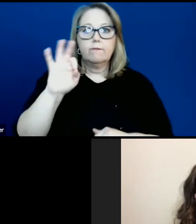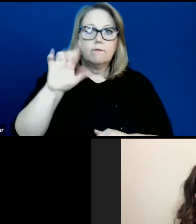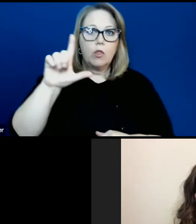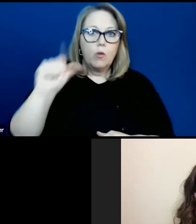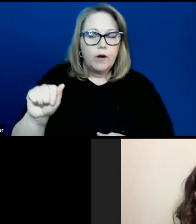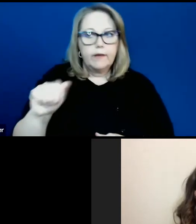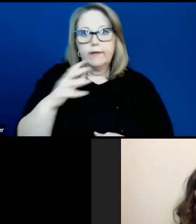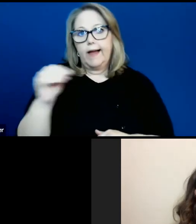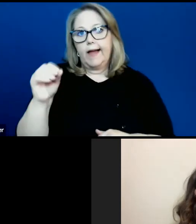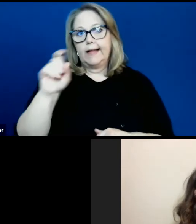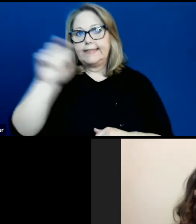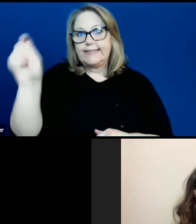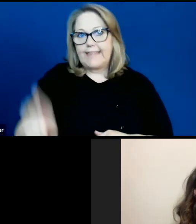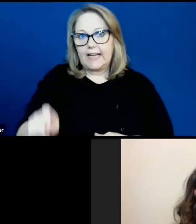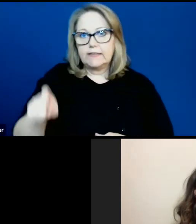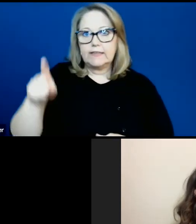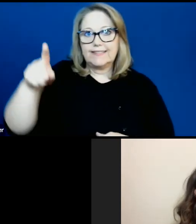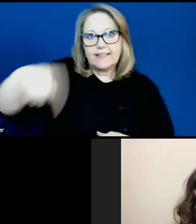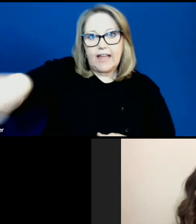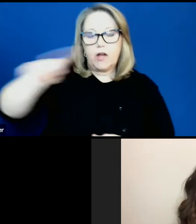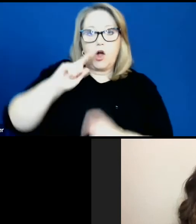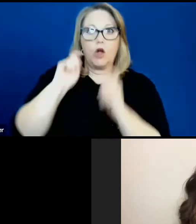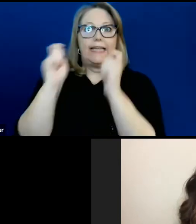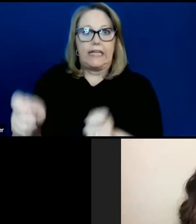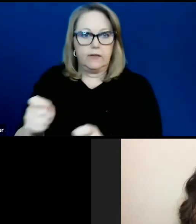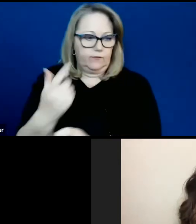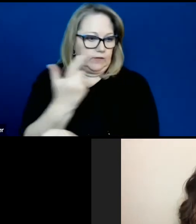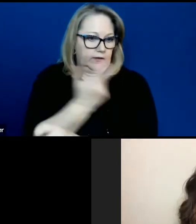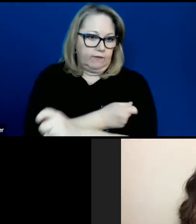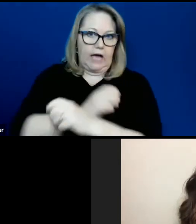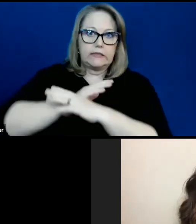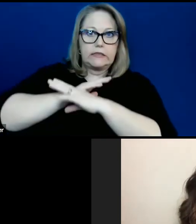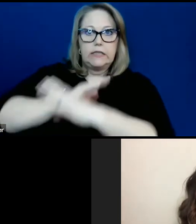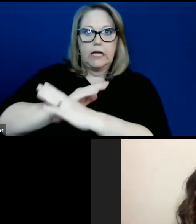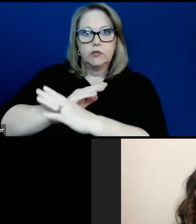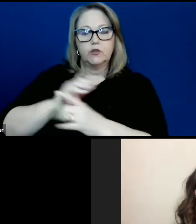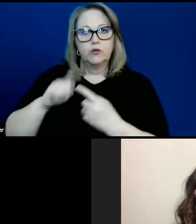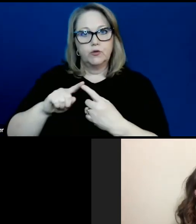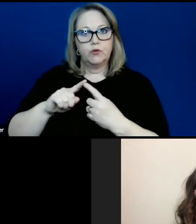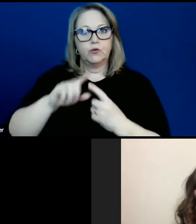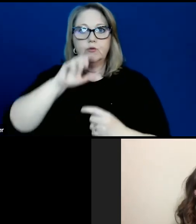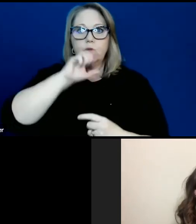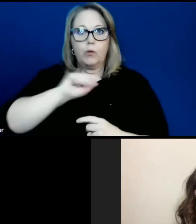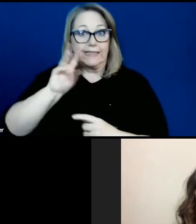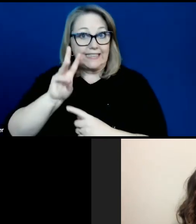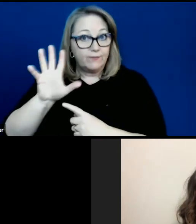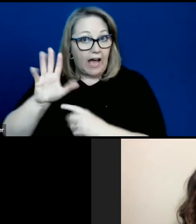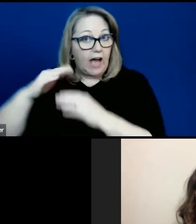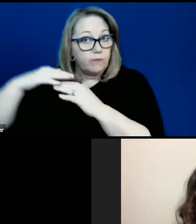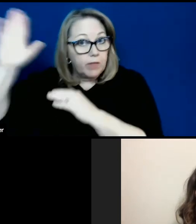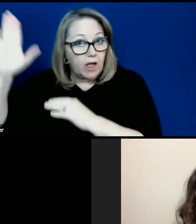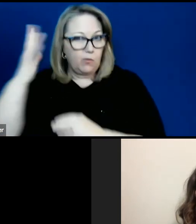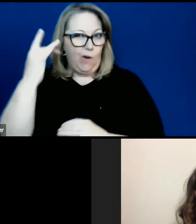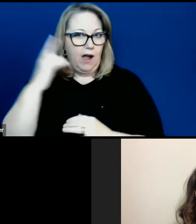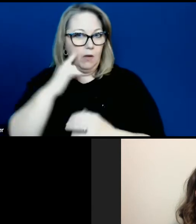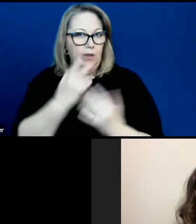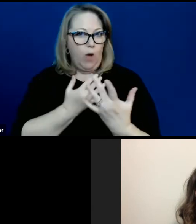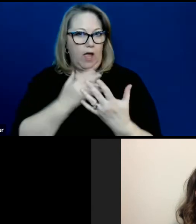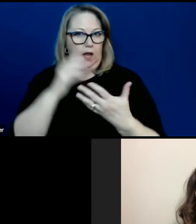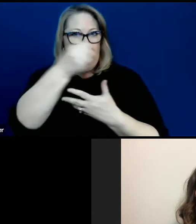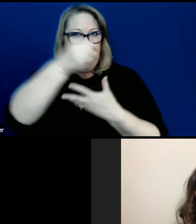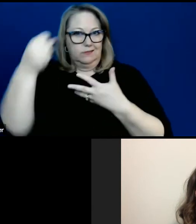this age group. So why not bump them up higher? Well, in an ideal